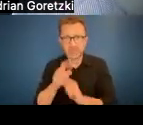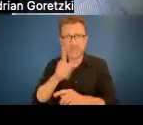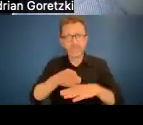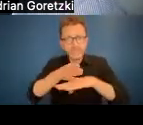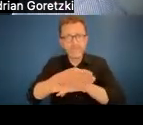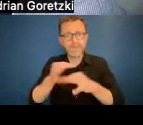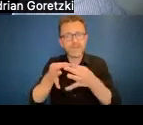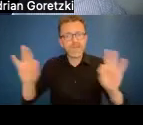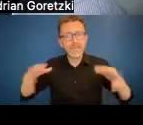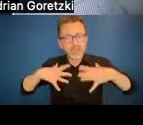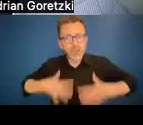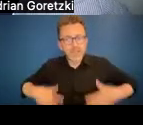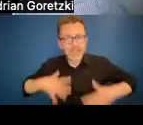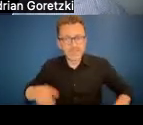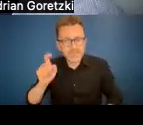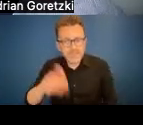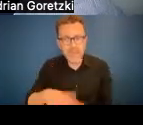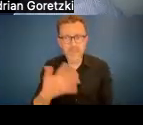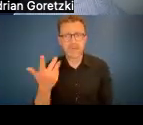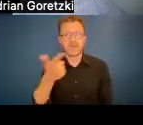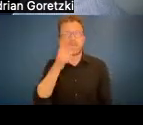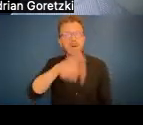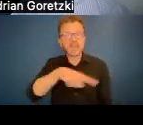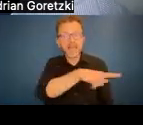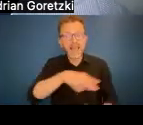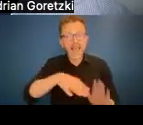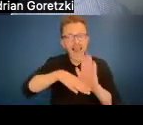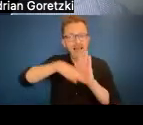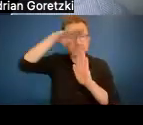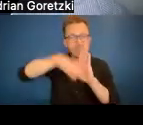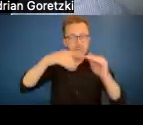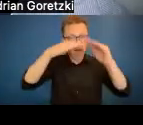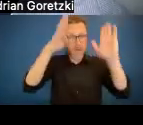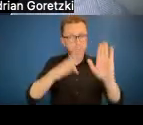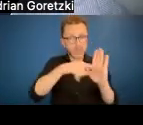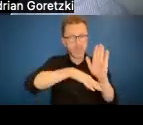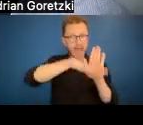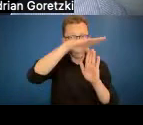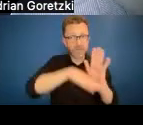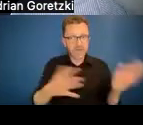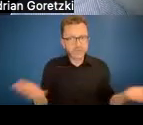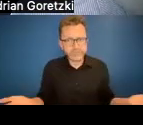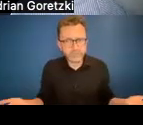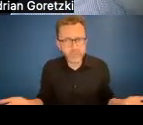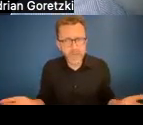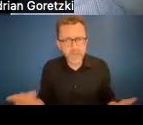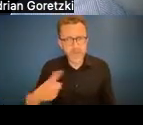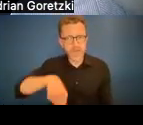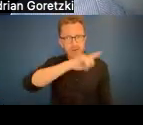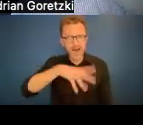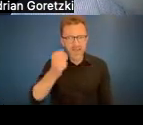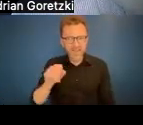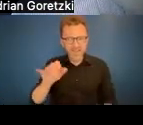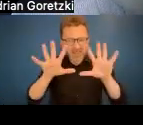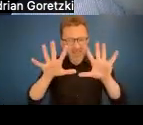temporary solution. But also please be aware that lots of Ukrainians